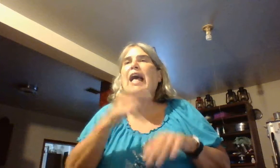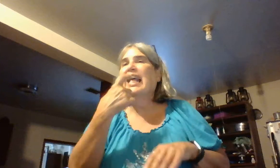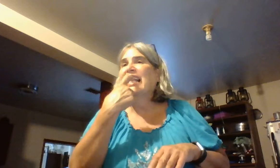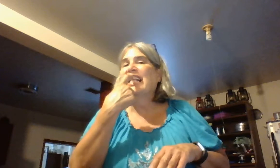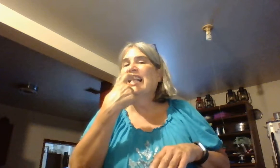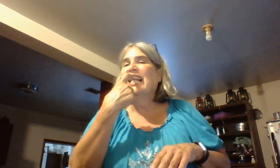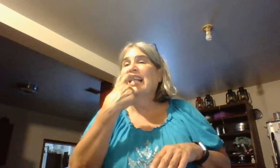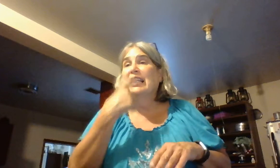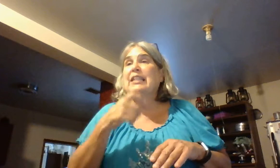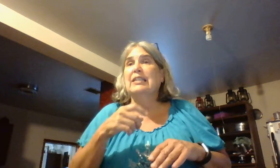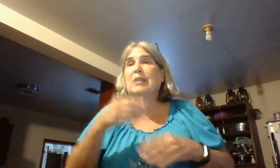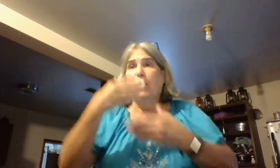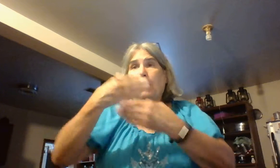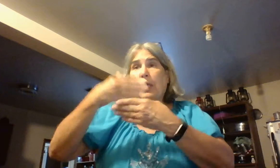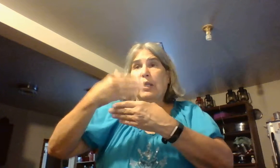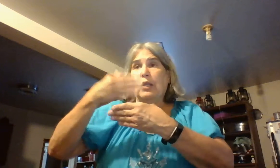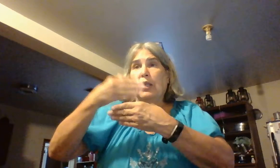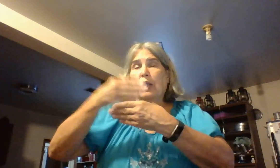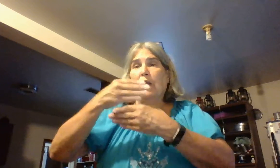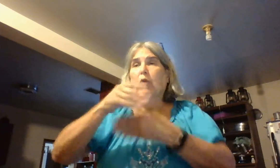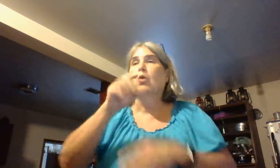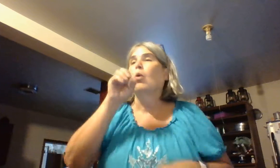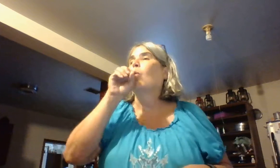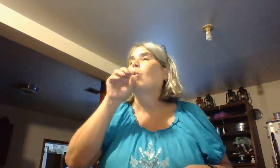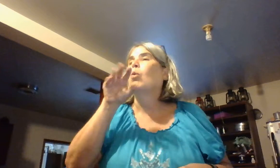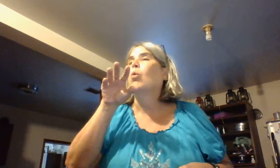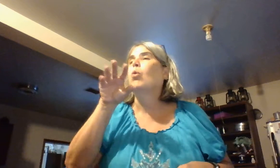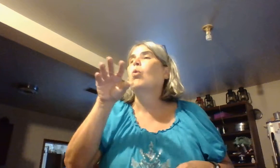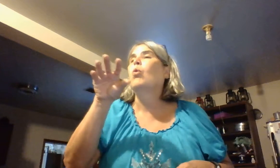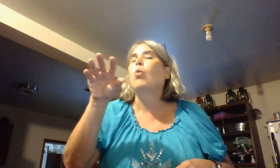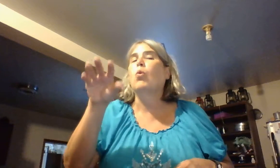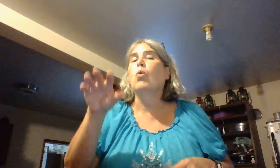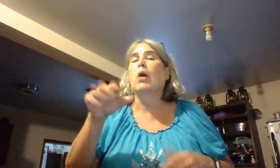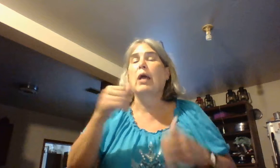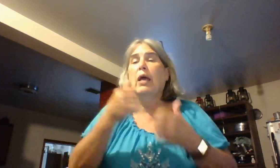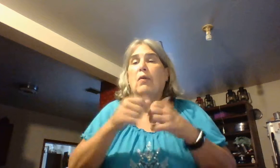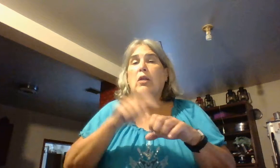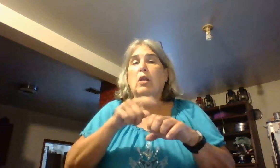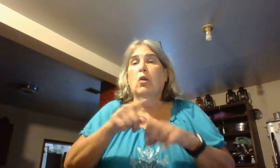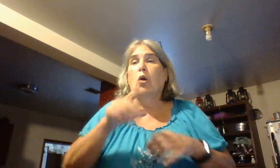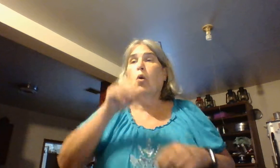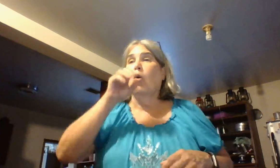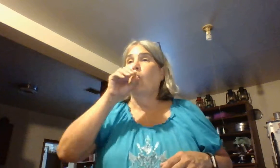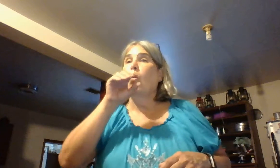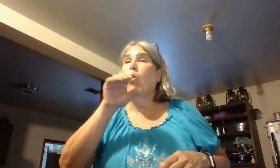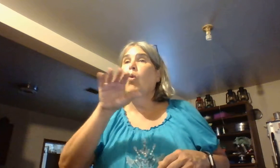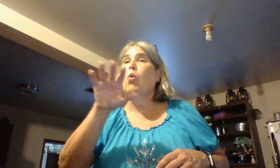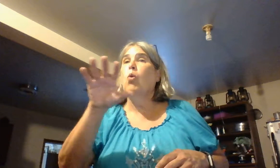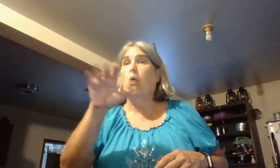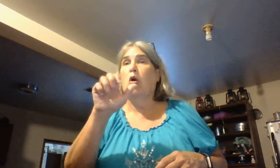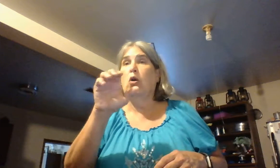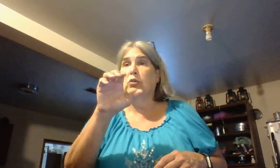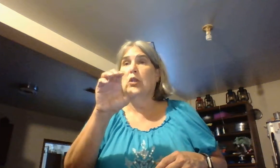up to a window itself, and you breathe on the window. You have, every time you exhale, you exhale carbon dioxide, other gases, as well as water